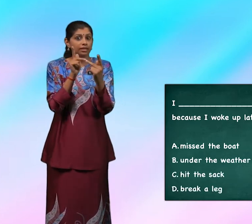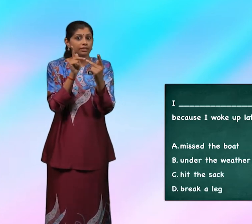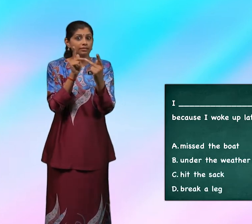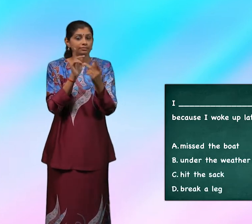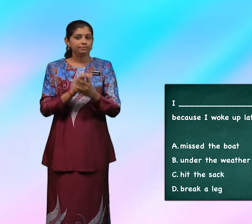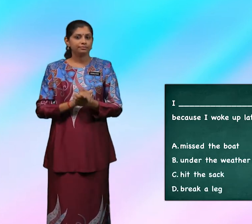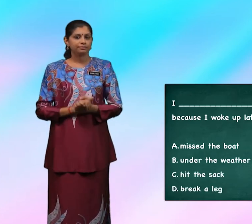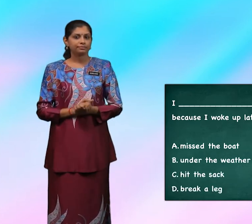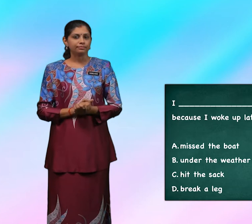suitable?